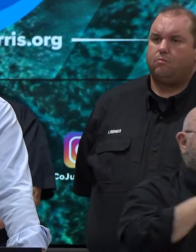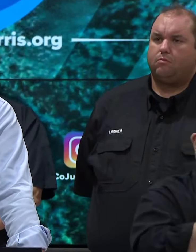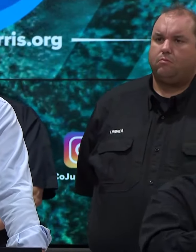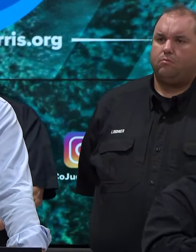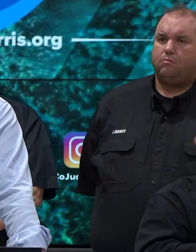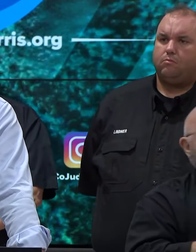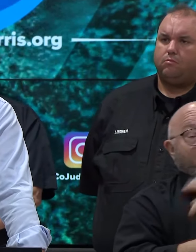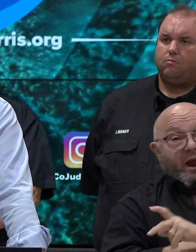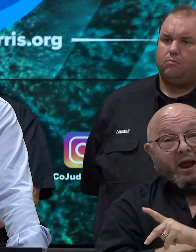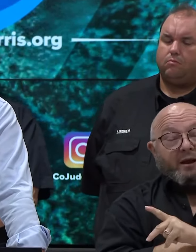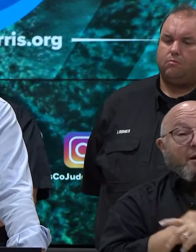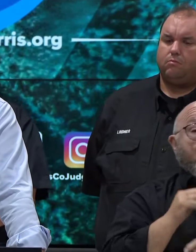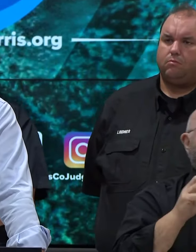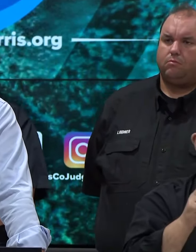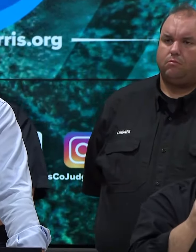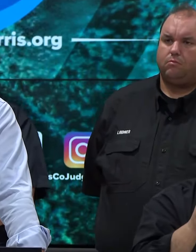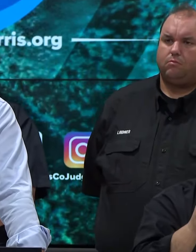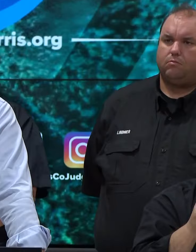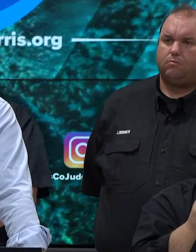back? And